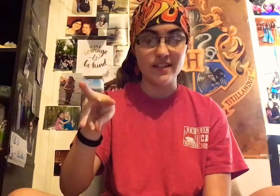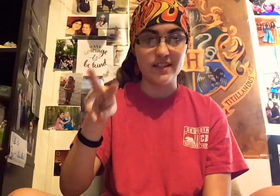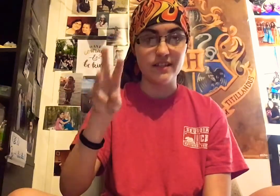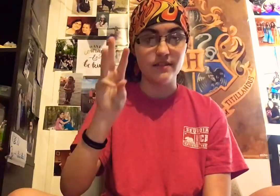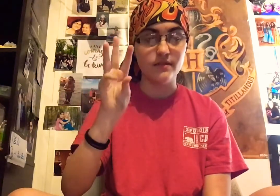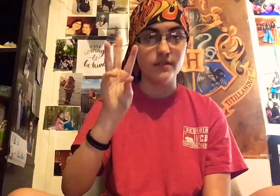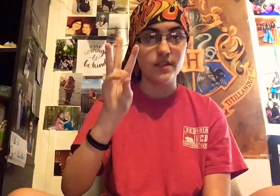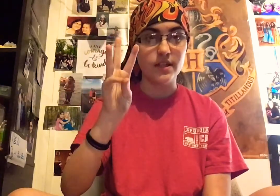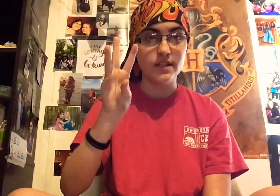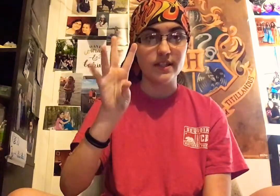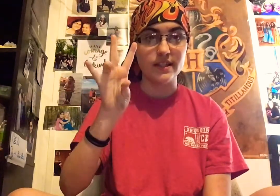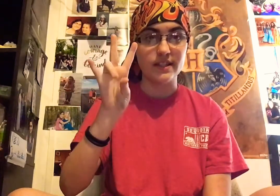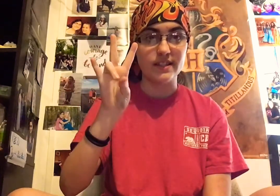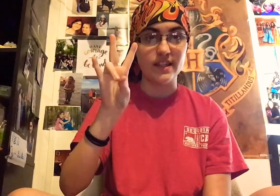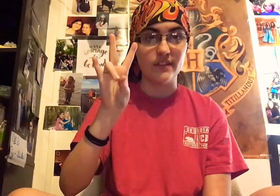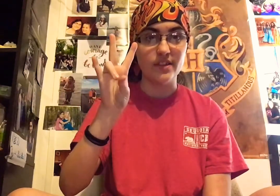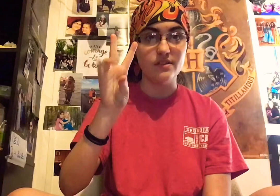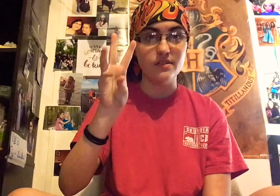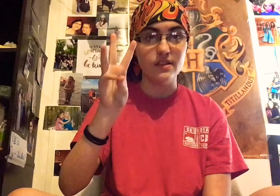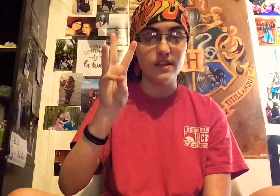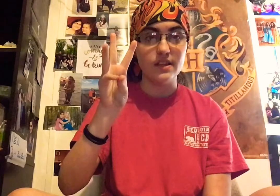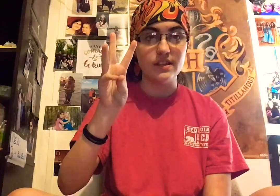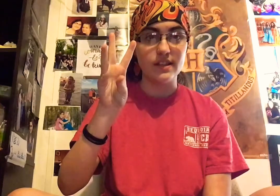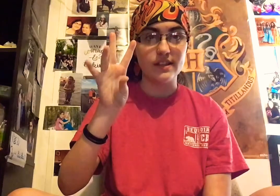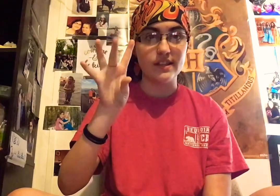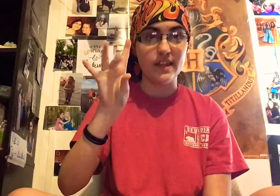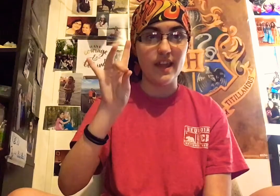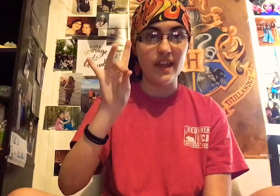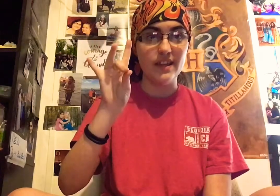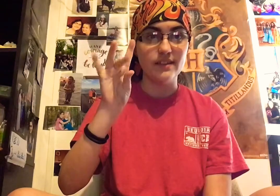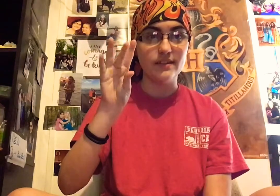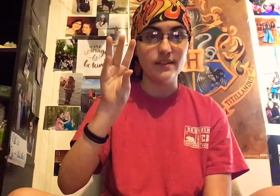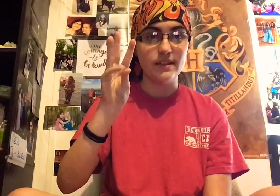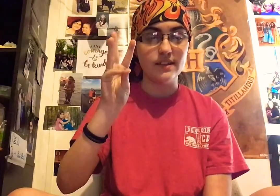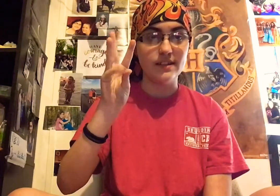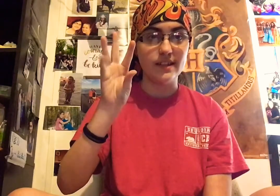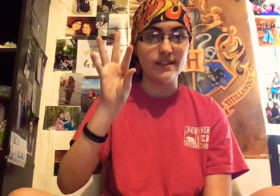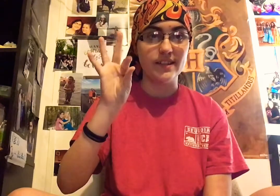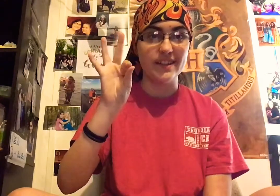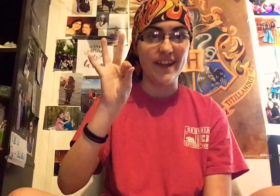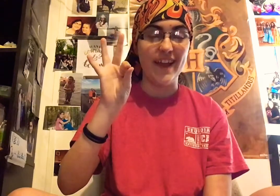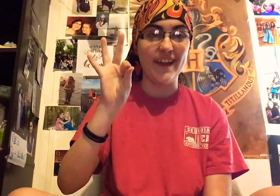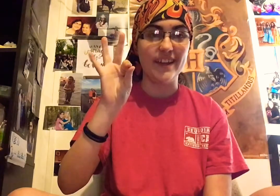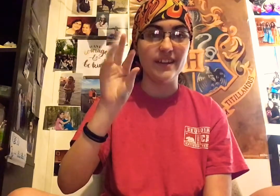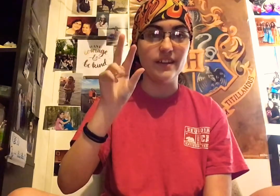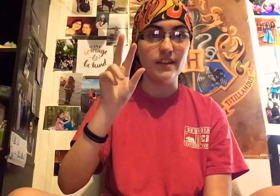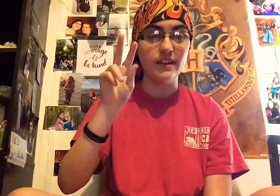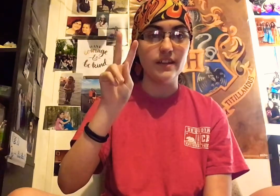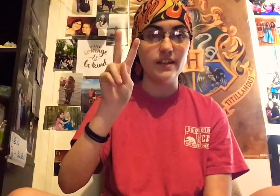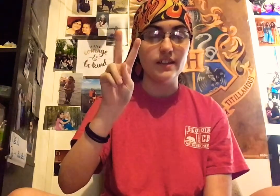66, 67, 68, 69,